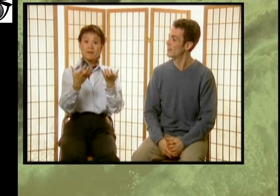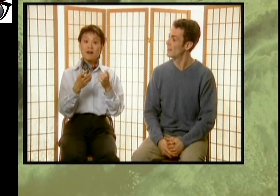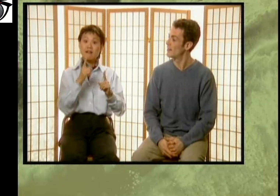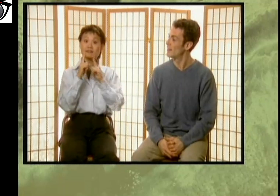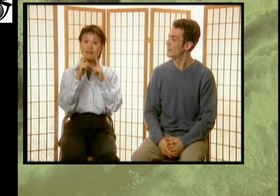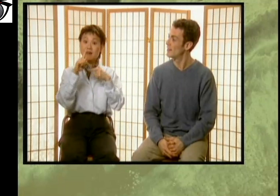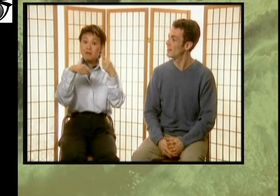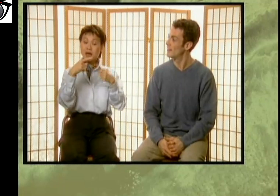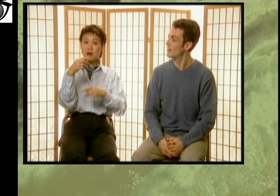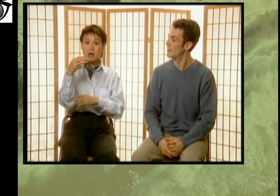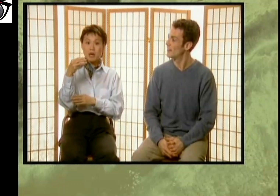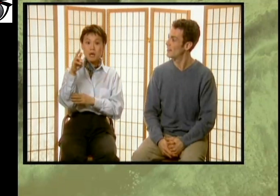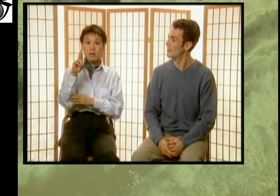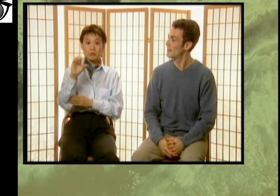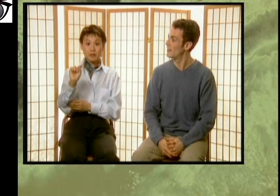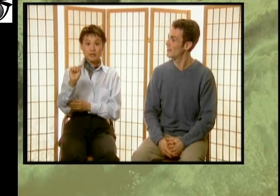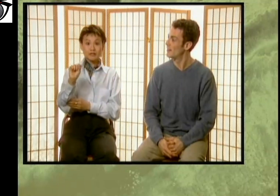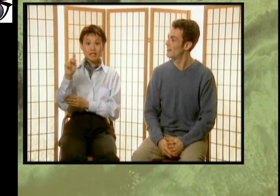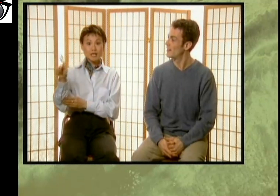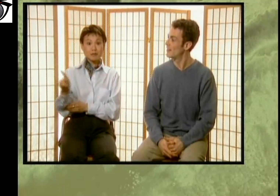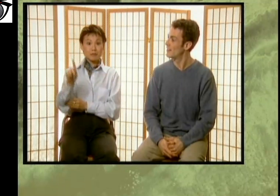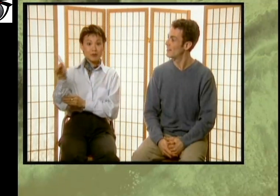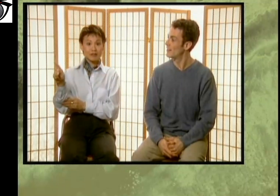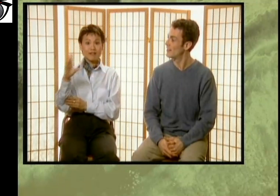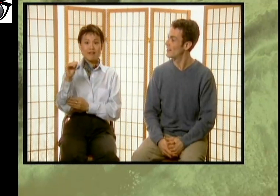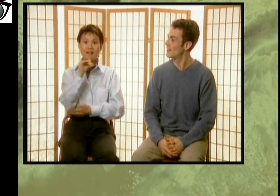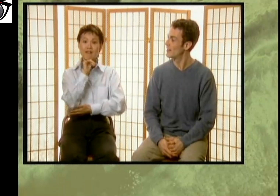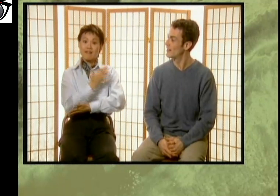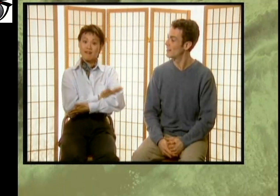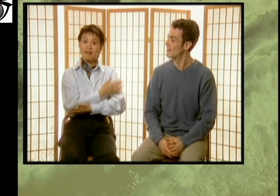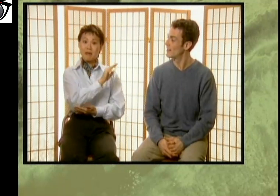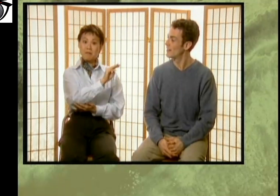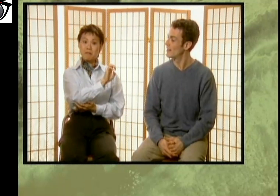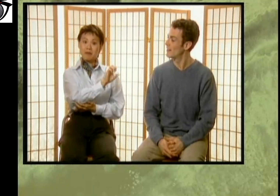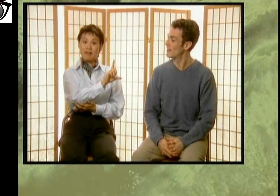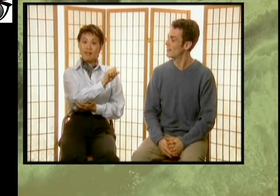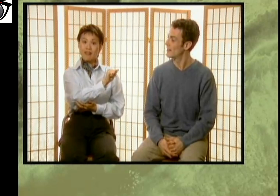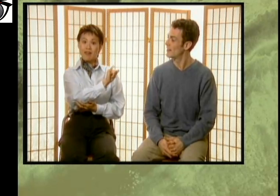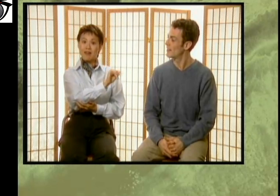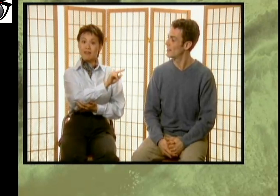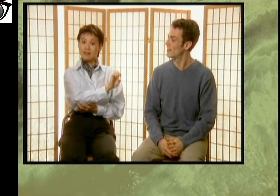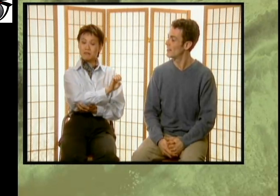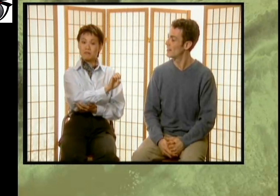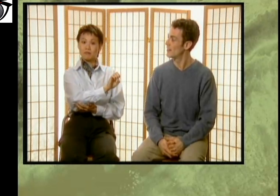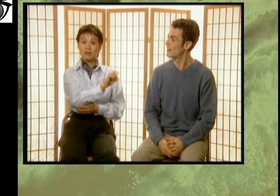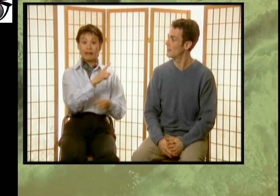For example, I want to talk about Mrs. Perkins and her daughter Melanie.